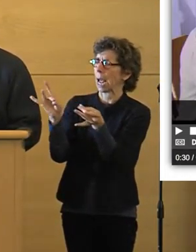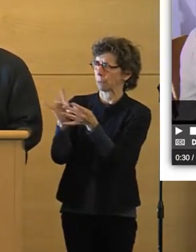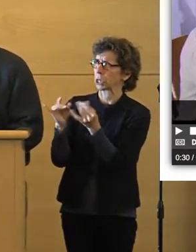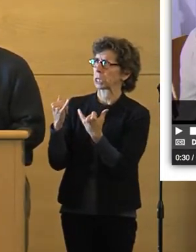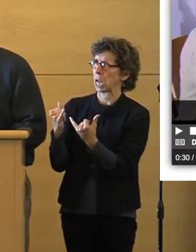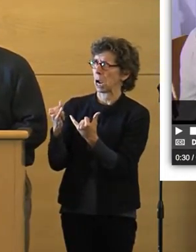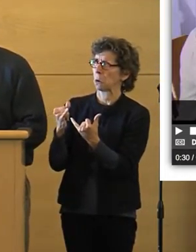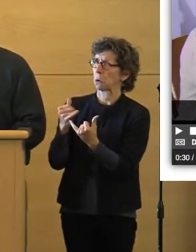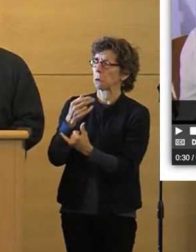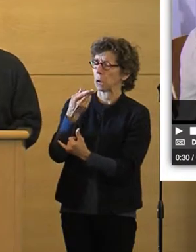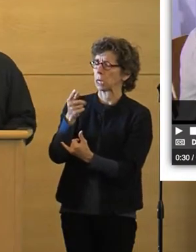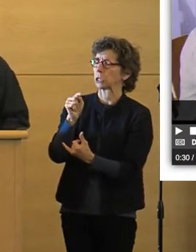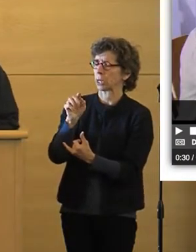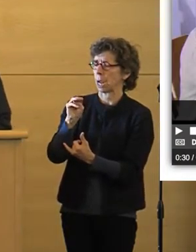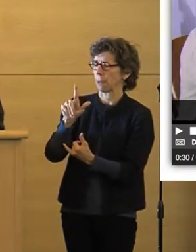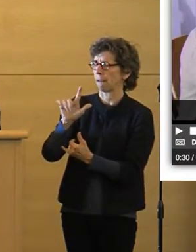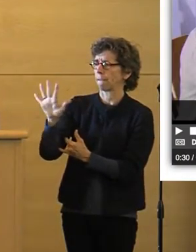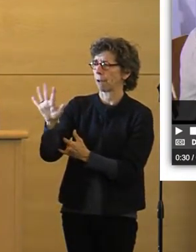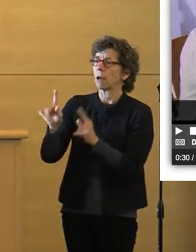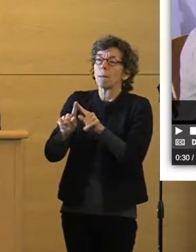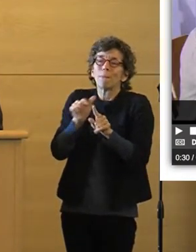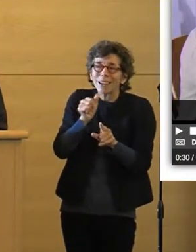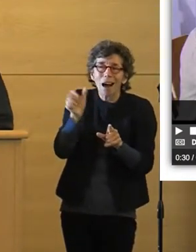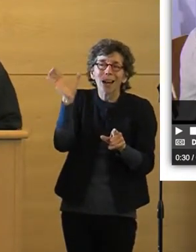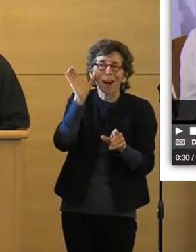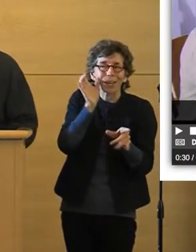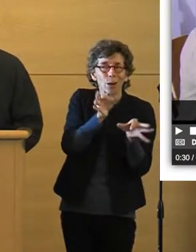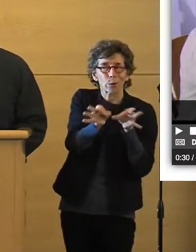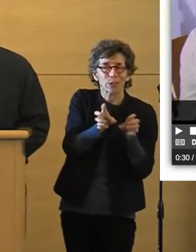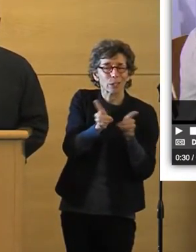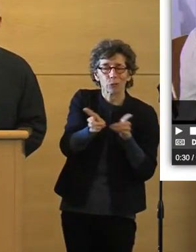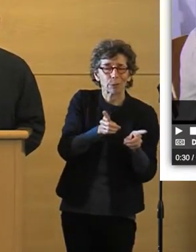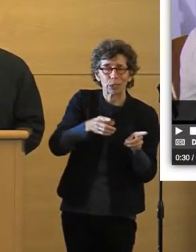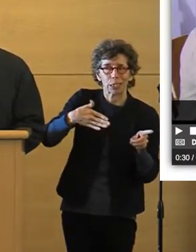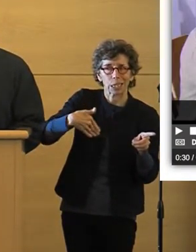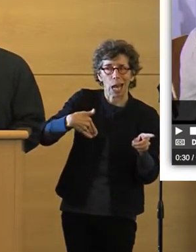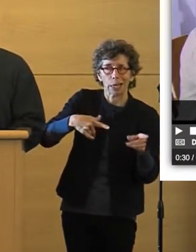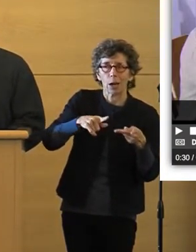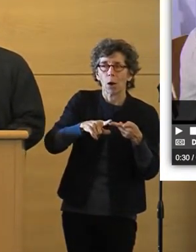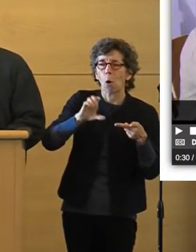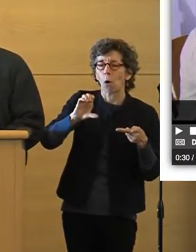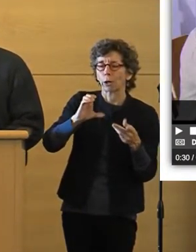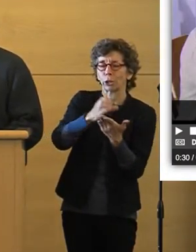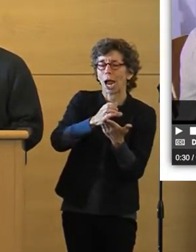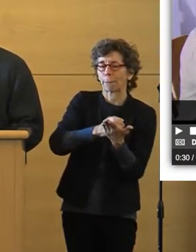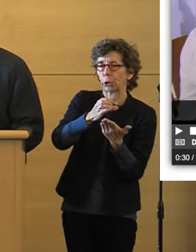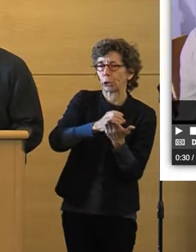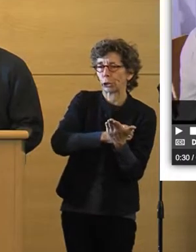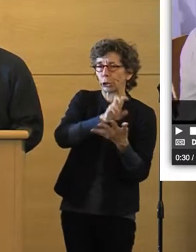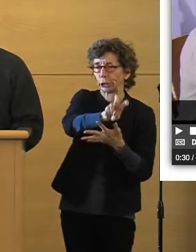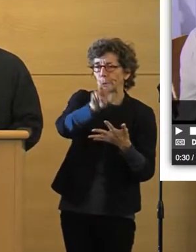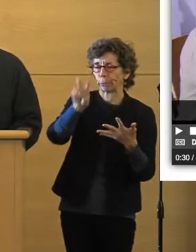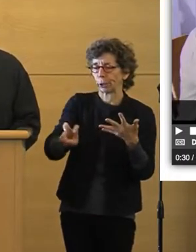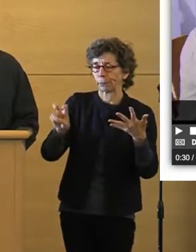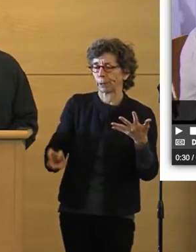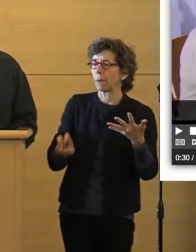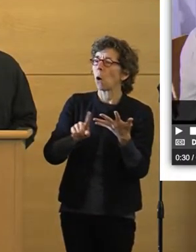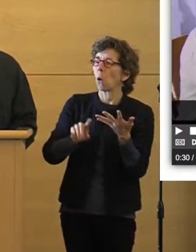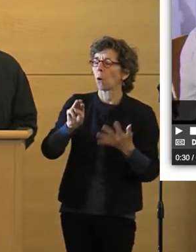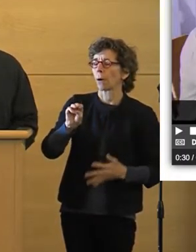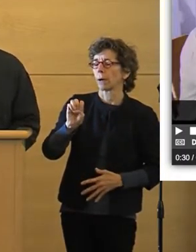spec, browsers don't natively support most of what's possible. They support captions. I think